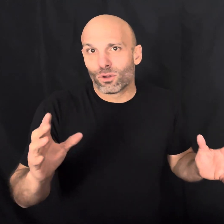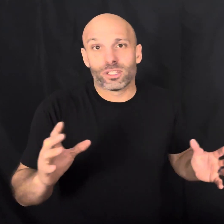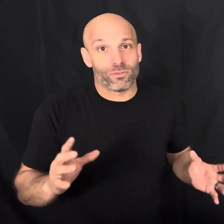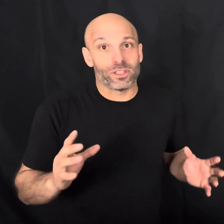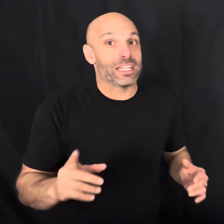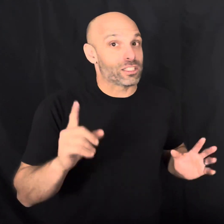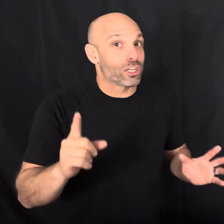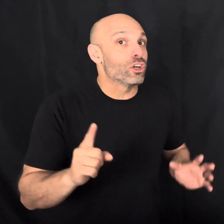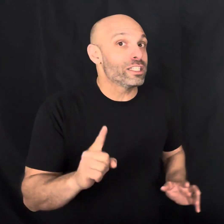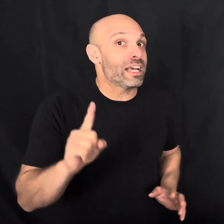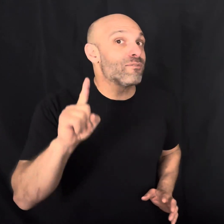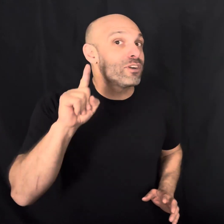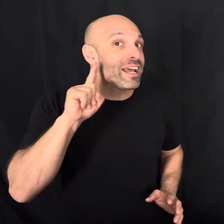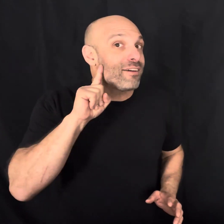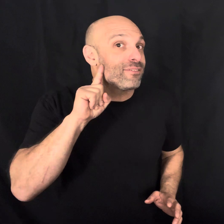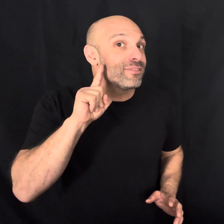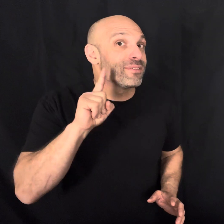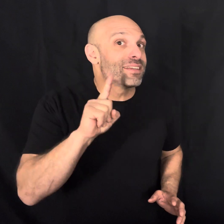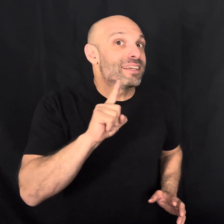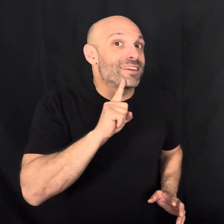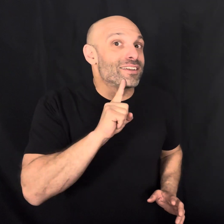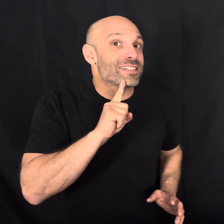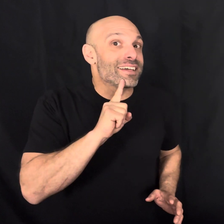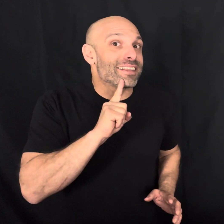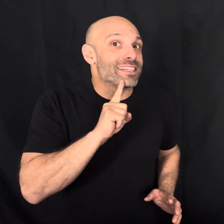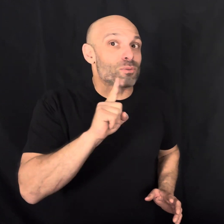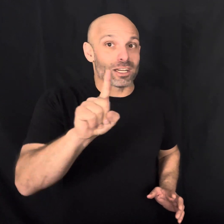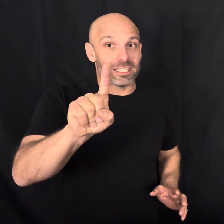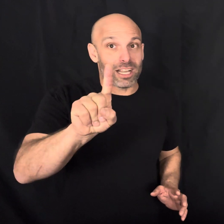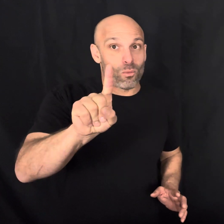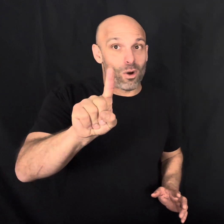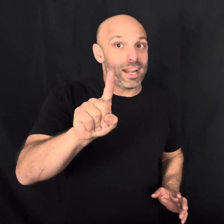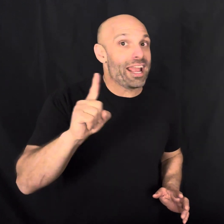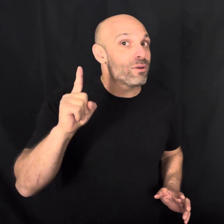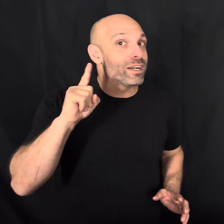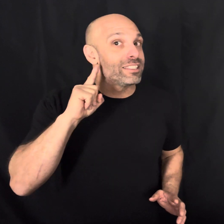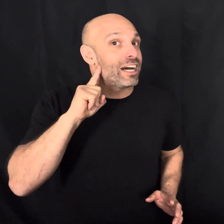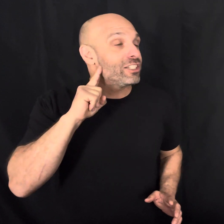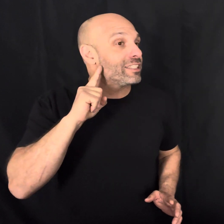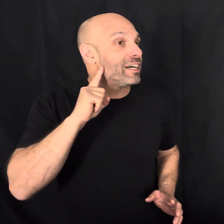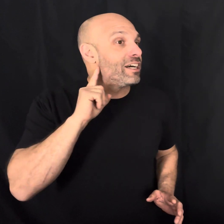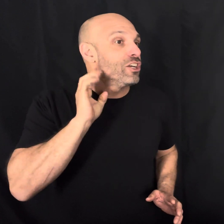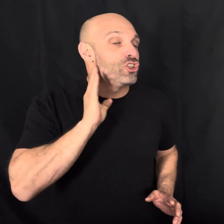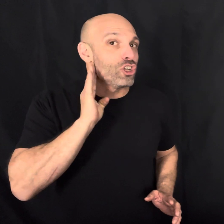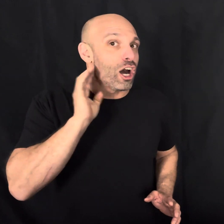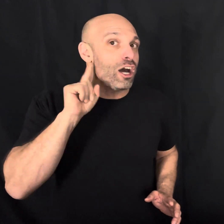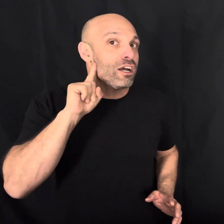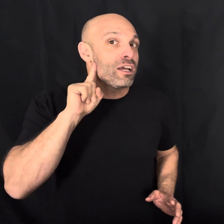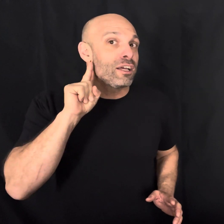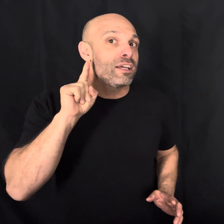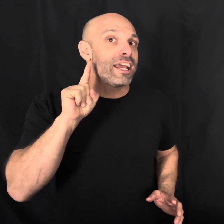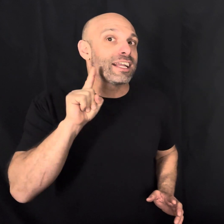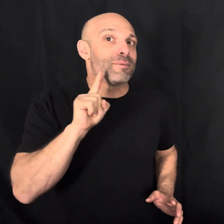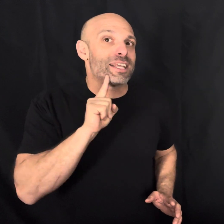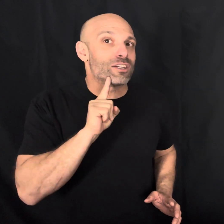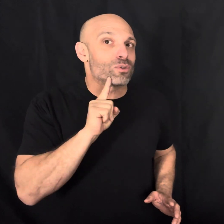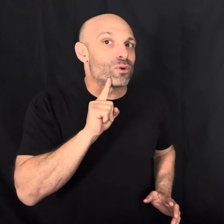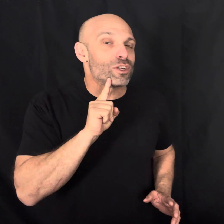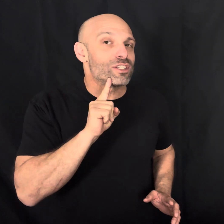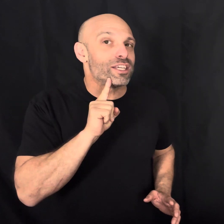different things. The current sign for deaf looks like this. We're gonna take one hand, we're gonna touch at the jaw and come down towards the